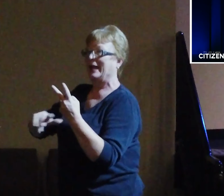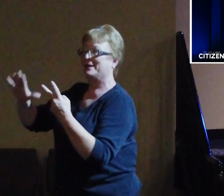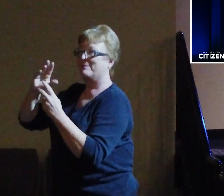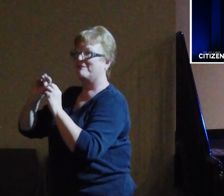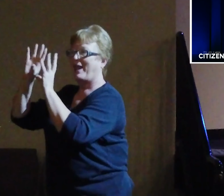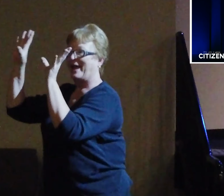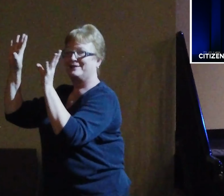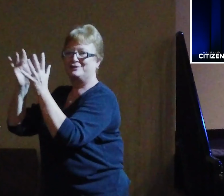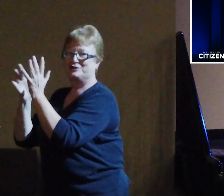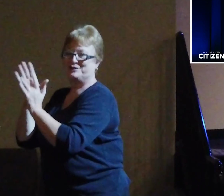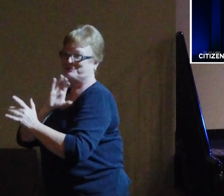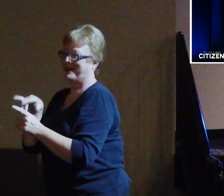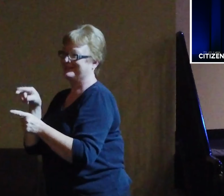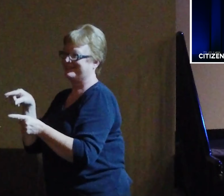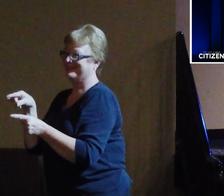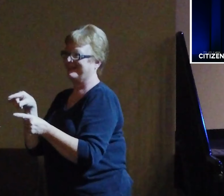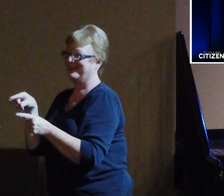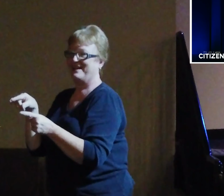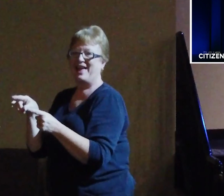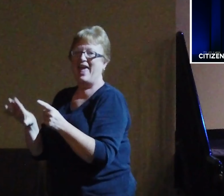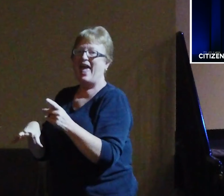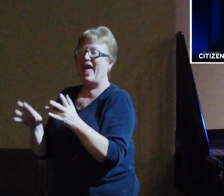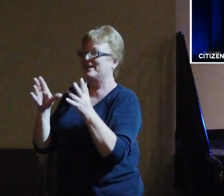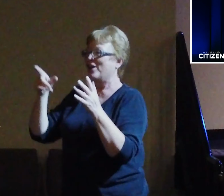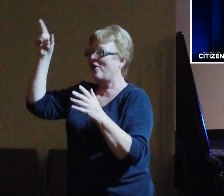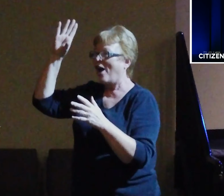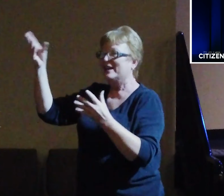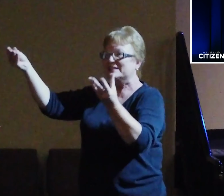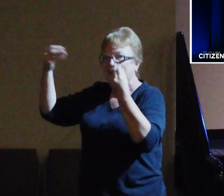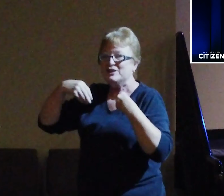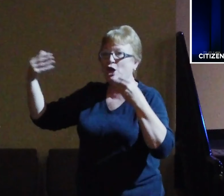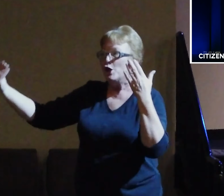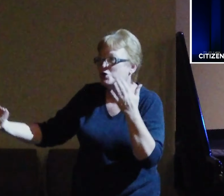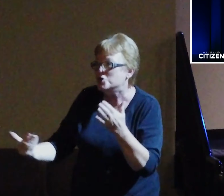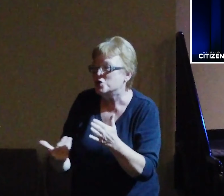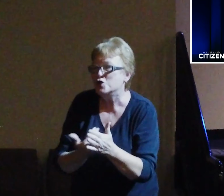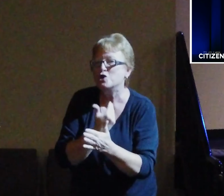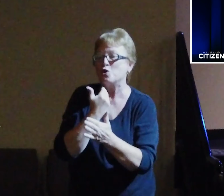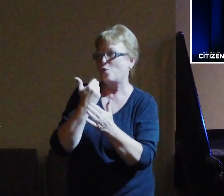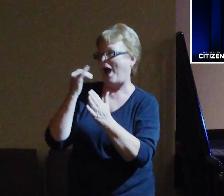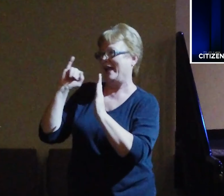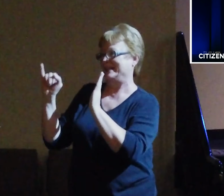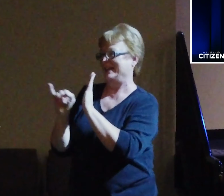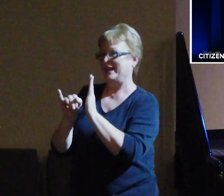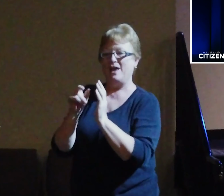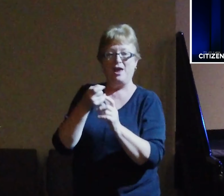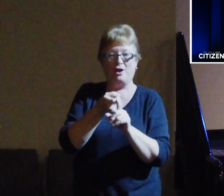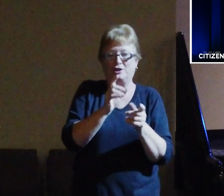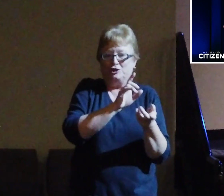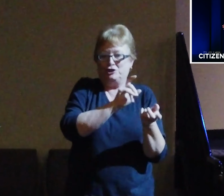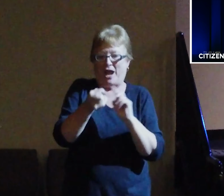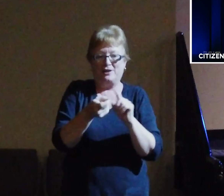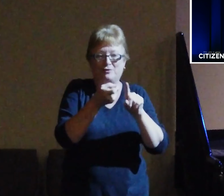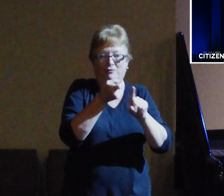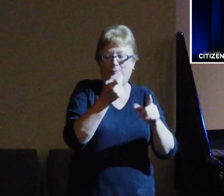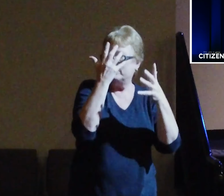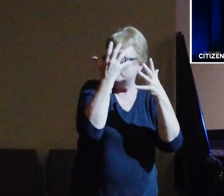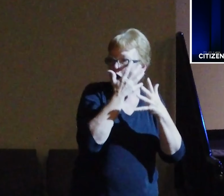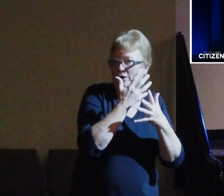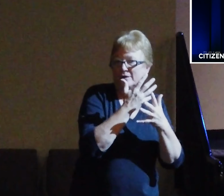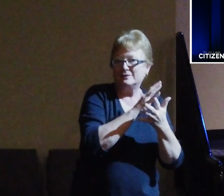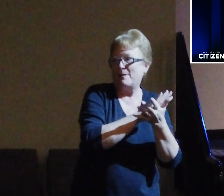Jesus Christ. And God has given us a new identity. He's moved us from the kingdom of darkness to the kingdom of his son.